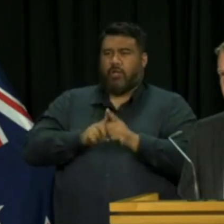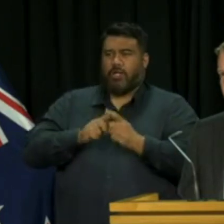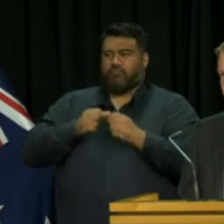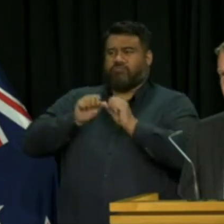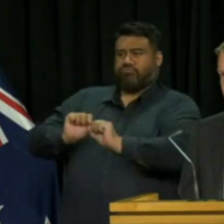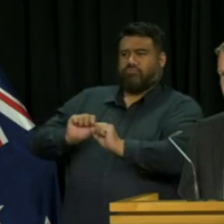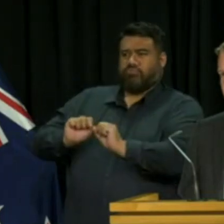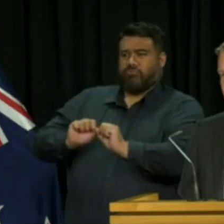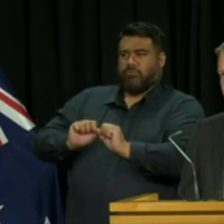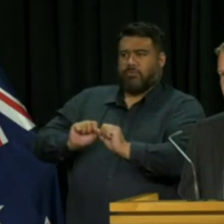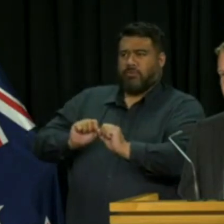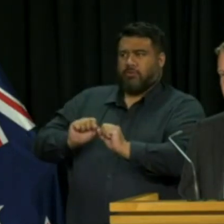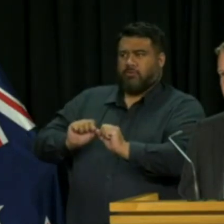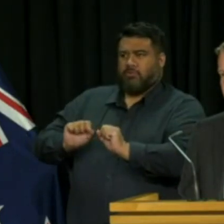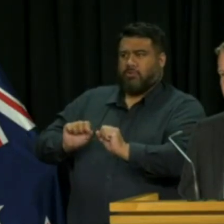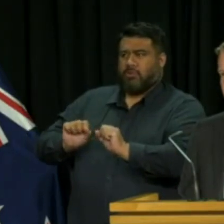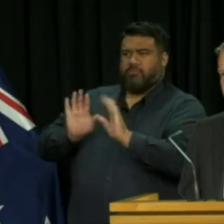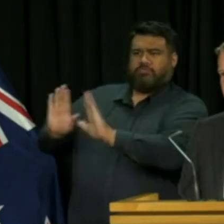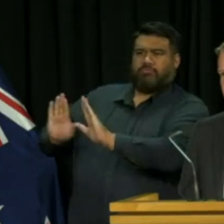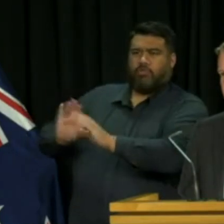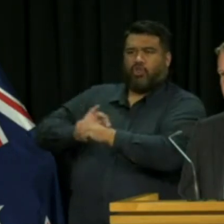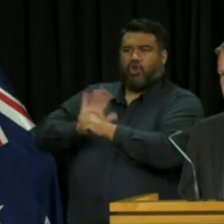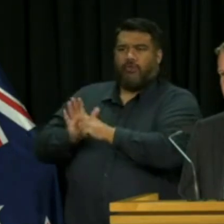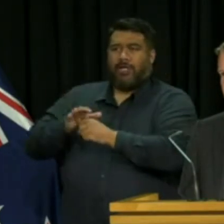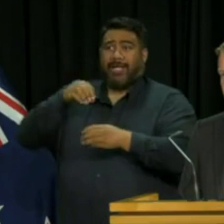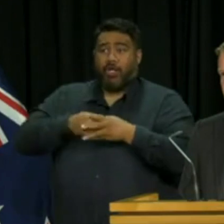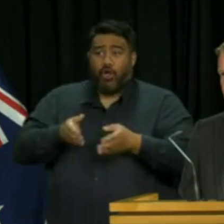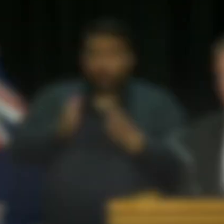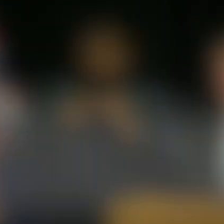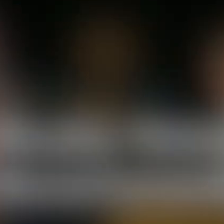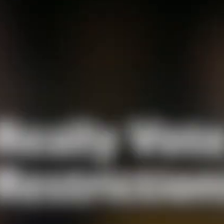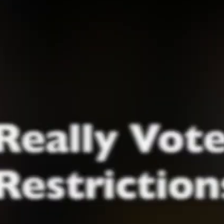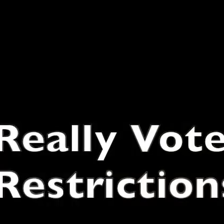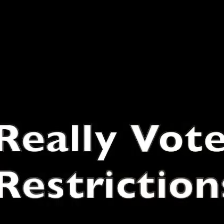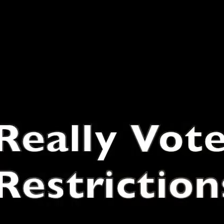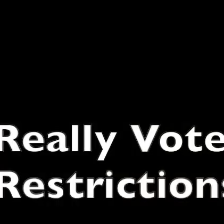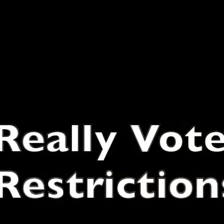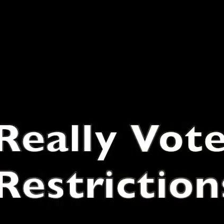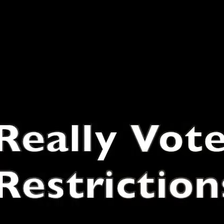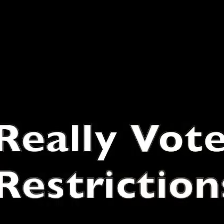protocols to protect people, both in our facilities but also in our wider population.